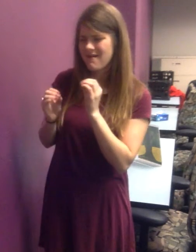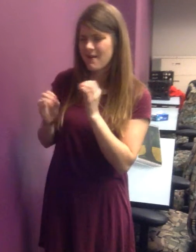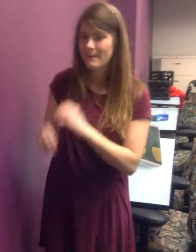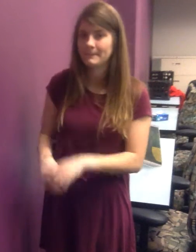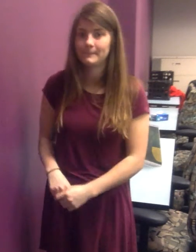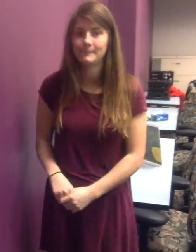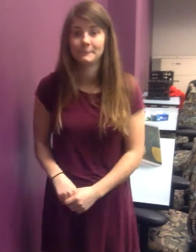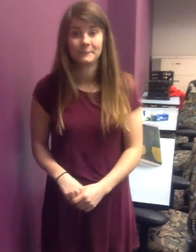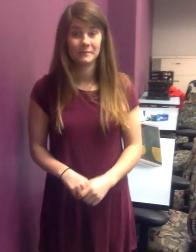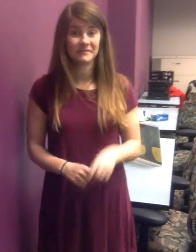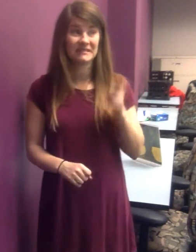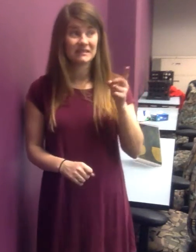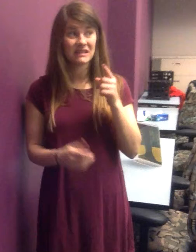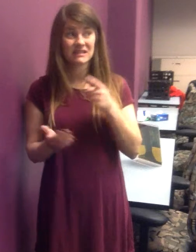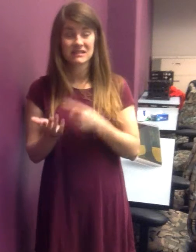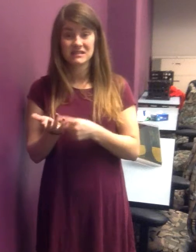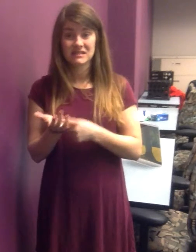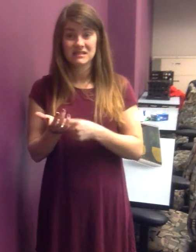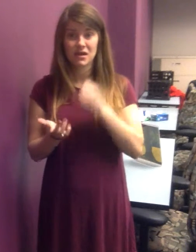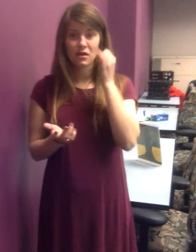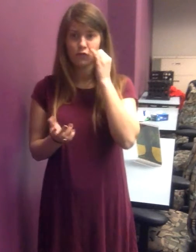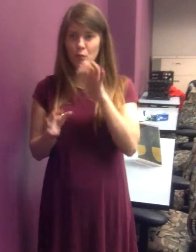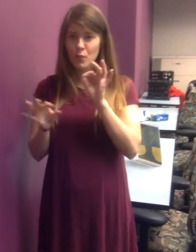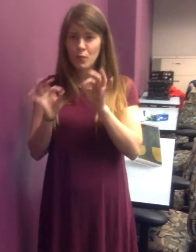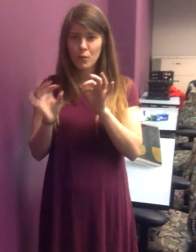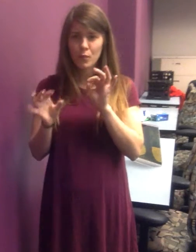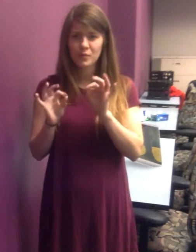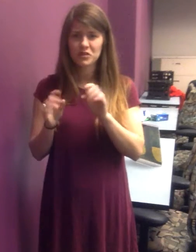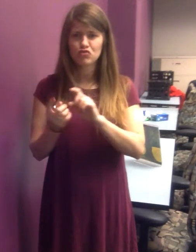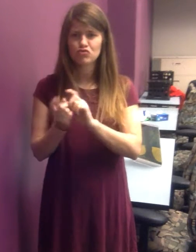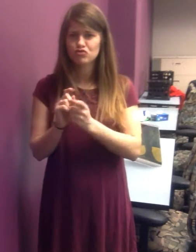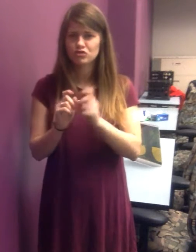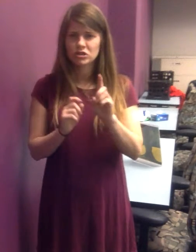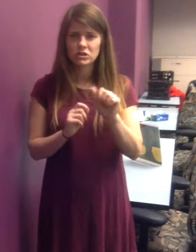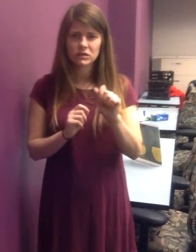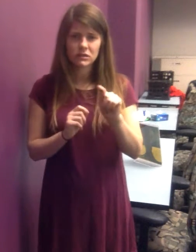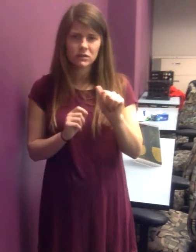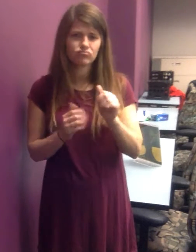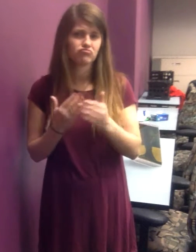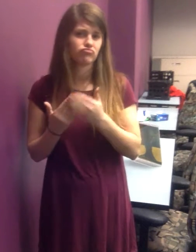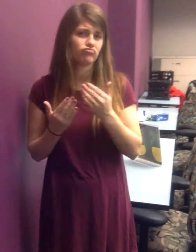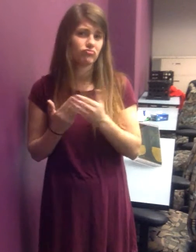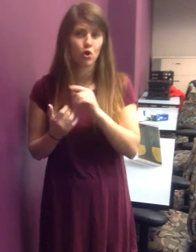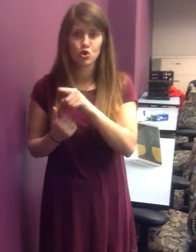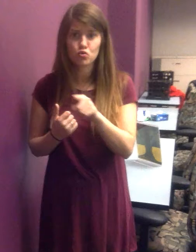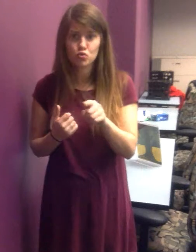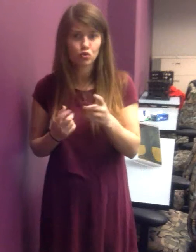depending on the beginning points X and ending points Y, you can select the trend line that does indeed show temperature going